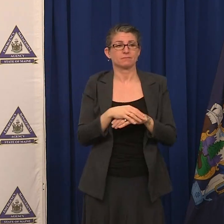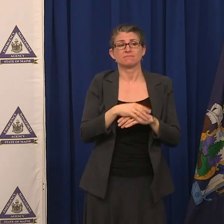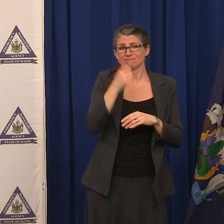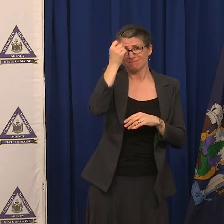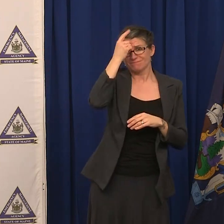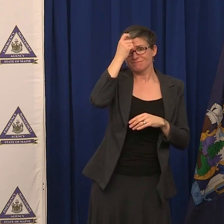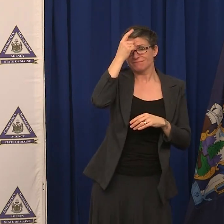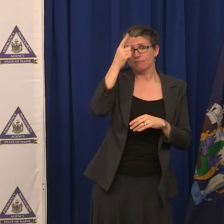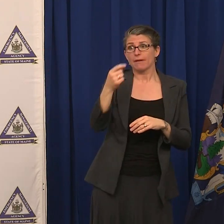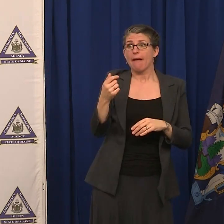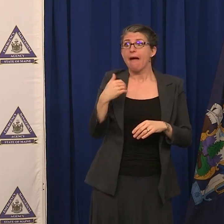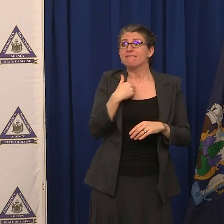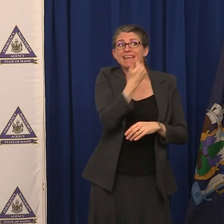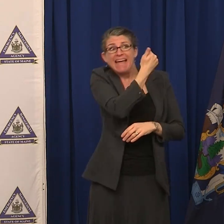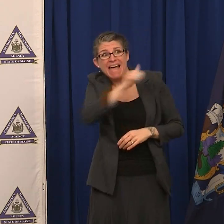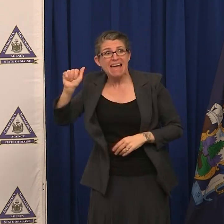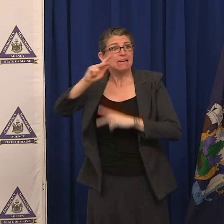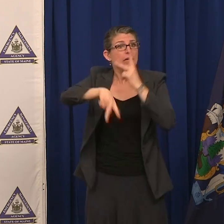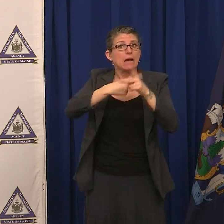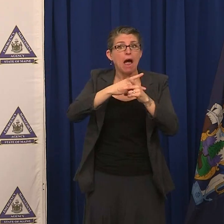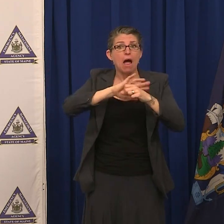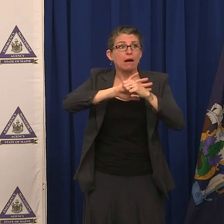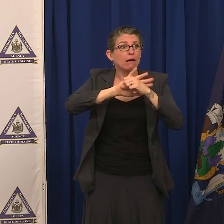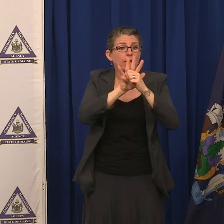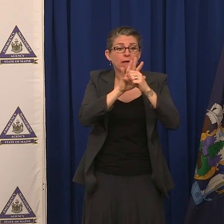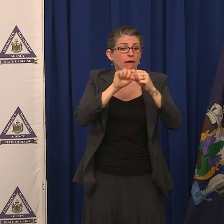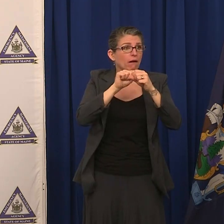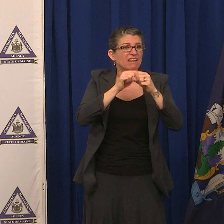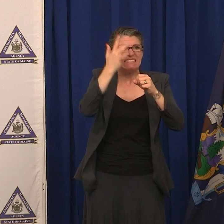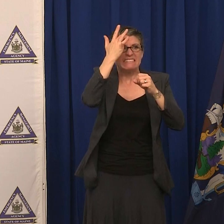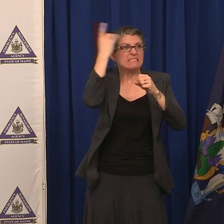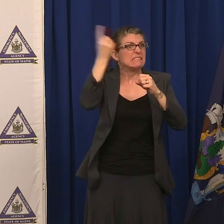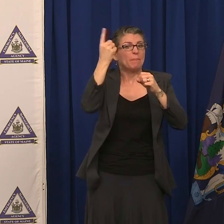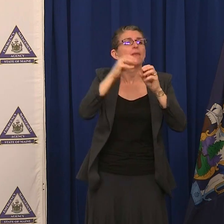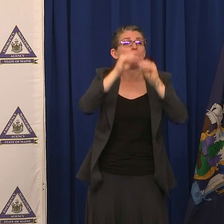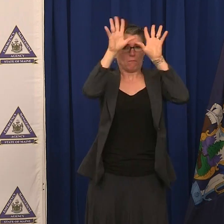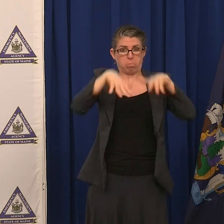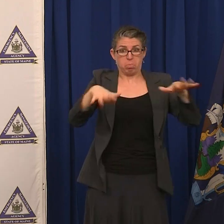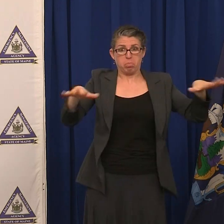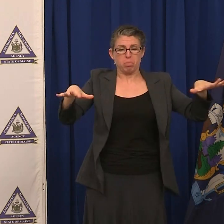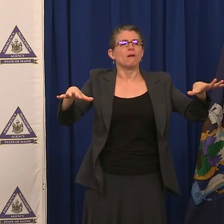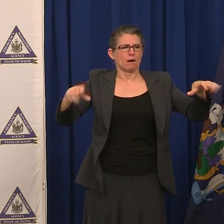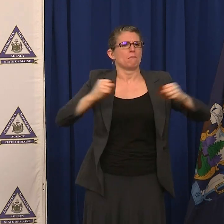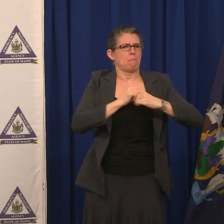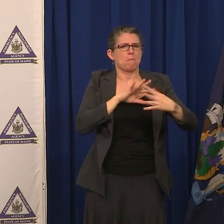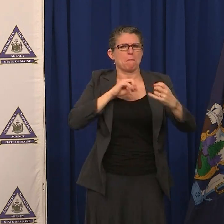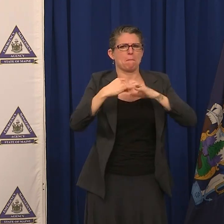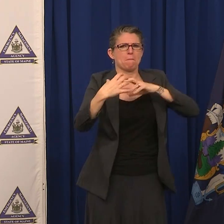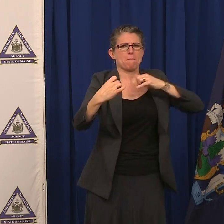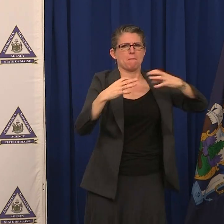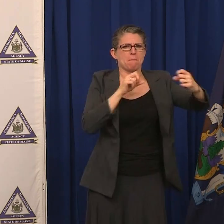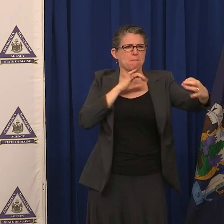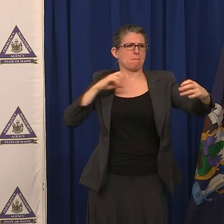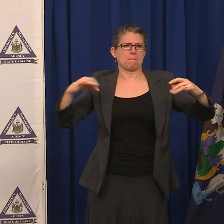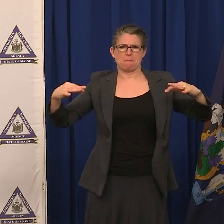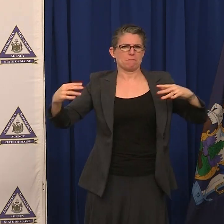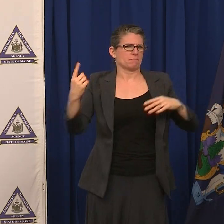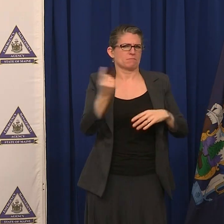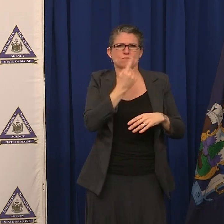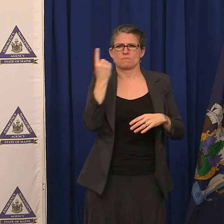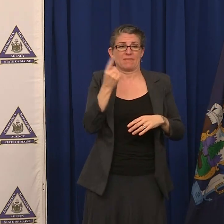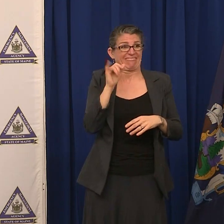we are seeing is a function of the disease spreading or just our ability to see what's going on